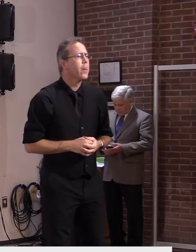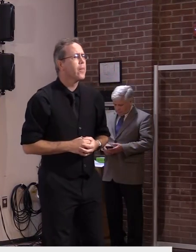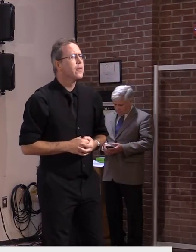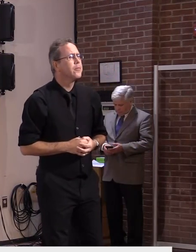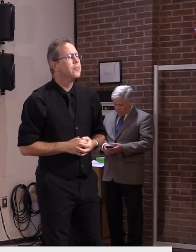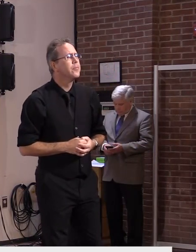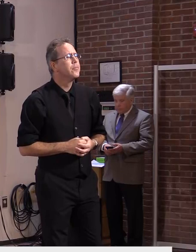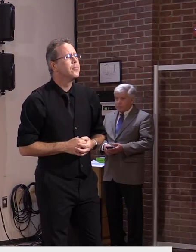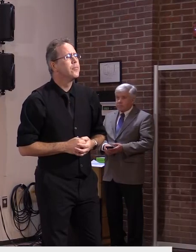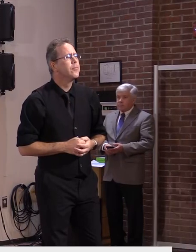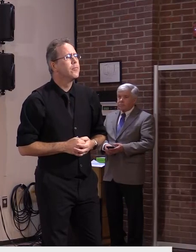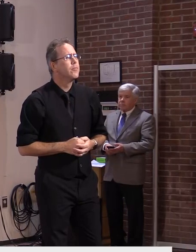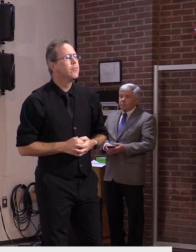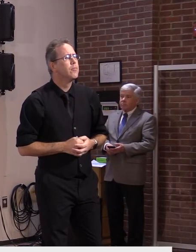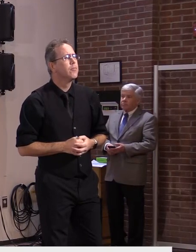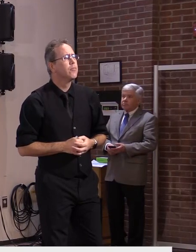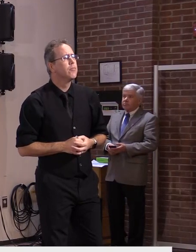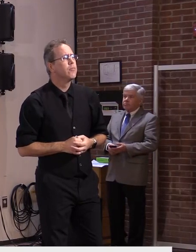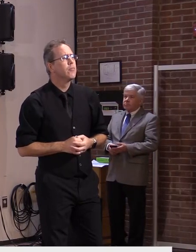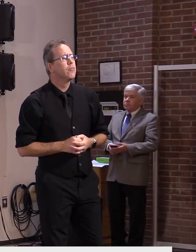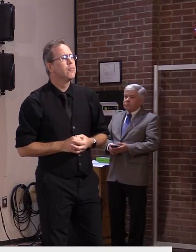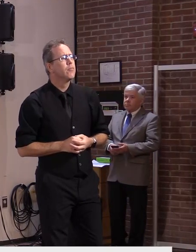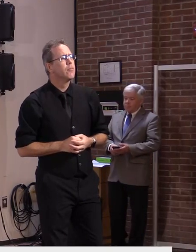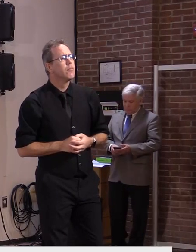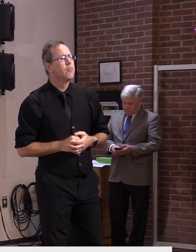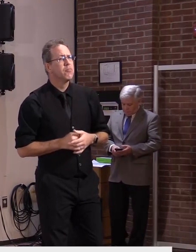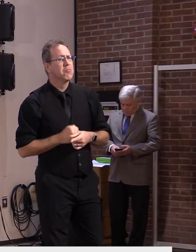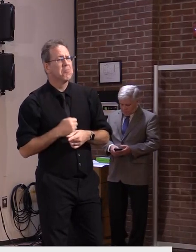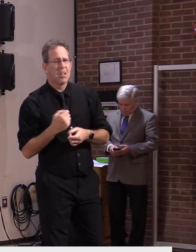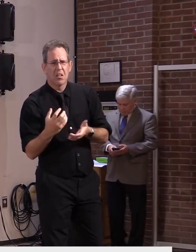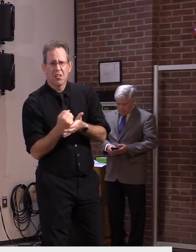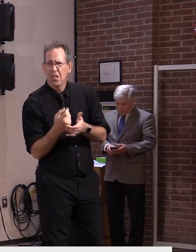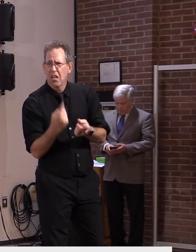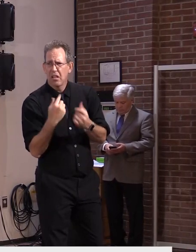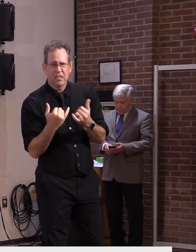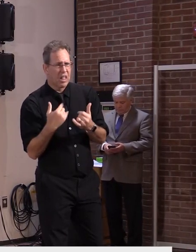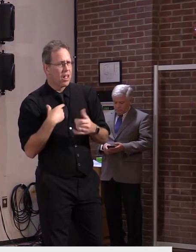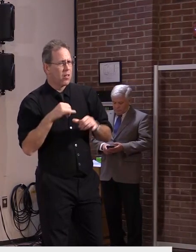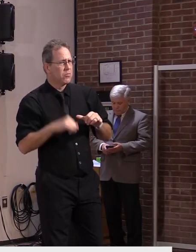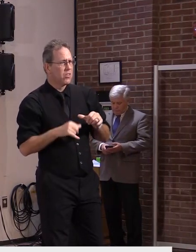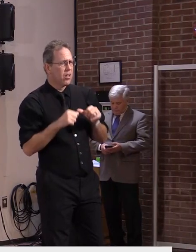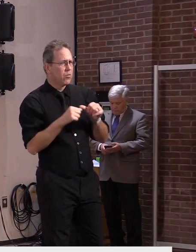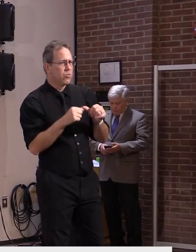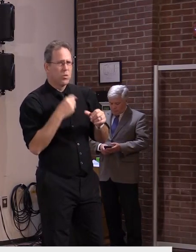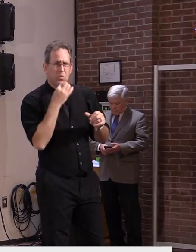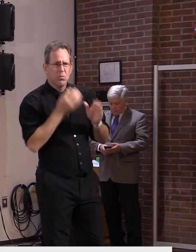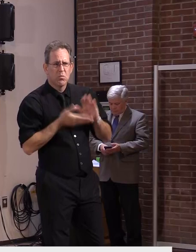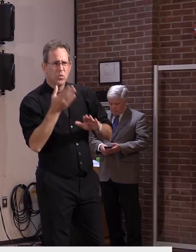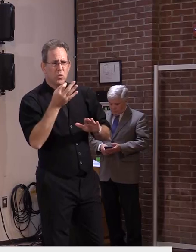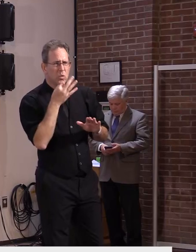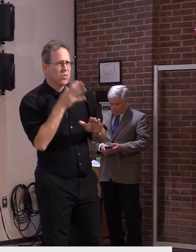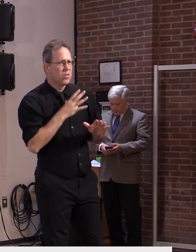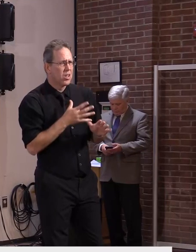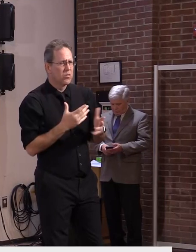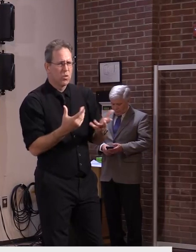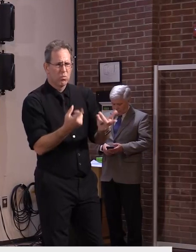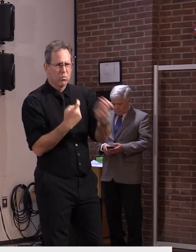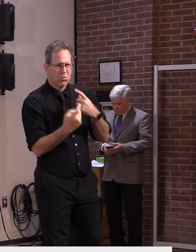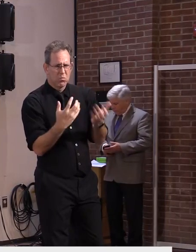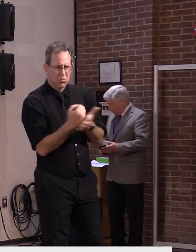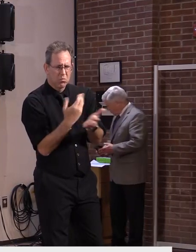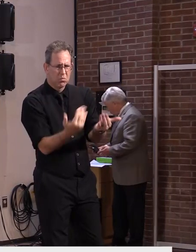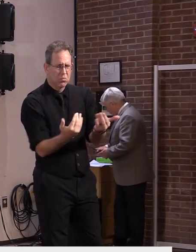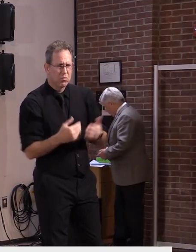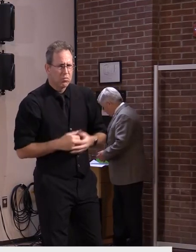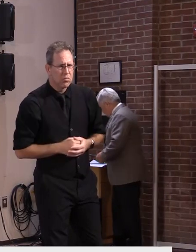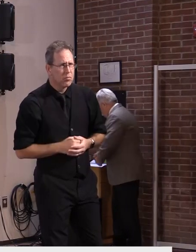You can go ahead and ask that, because I am, I don't want to miss my flight. So I'm going to take off at this point in time and see